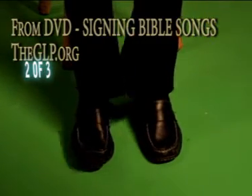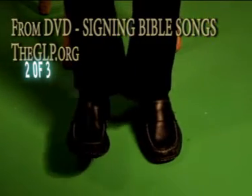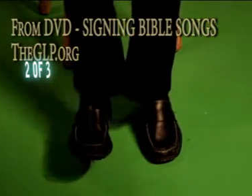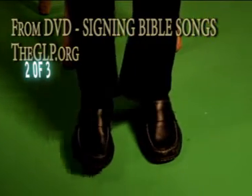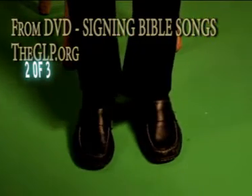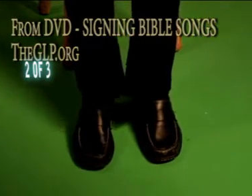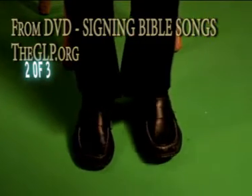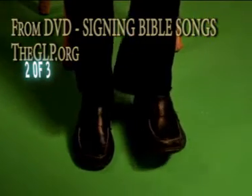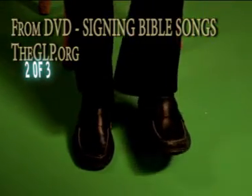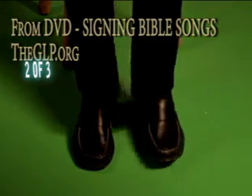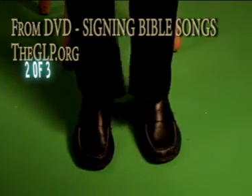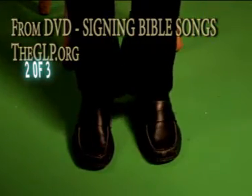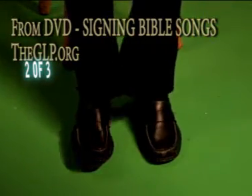the saints go